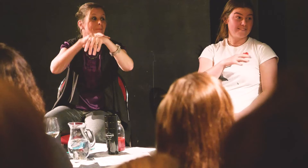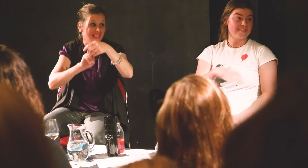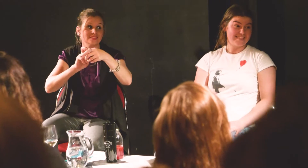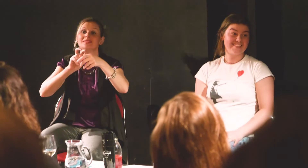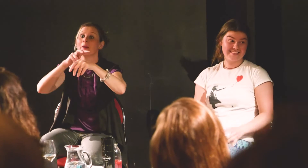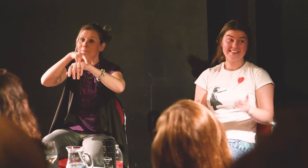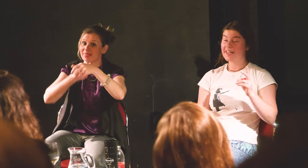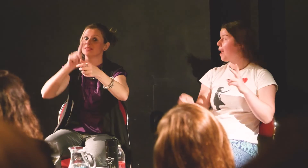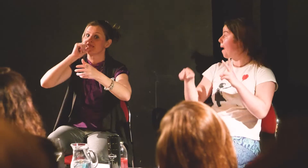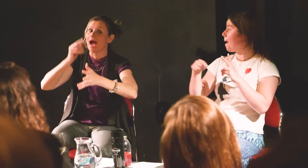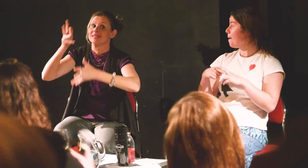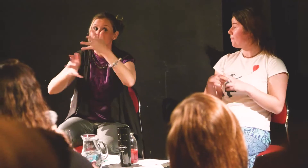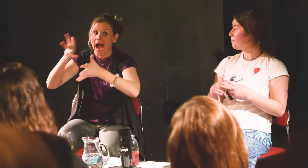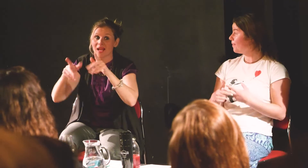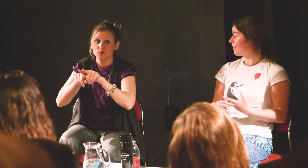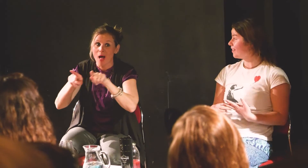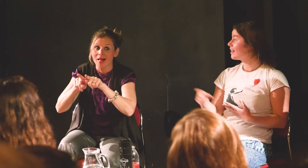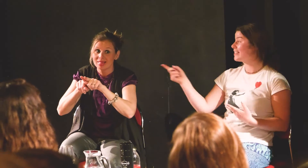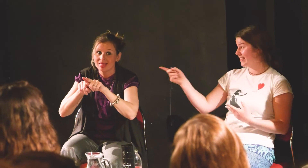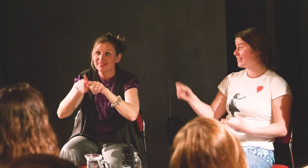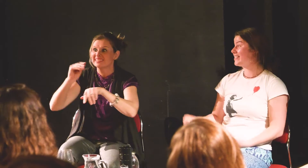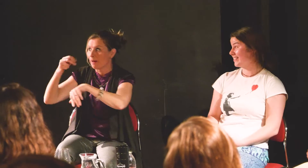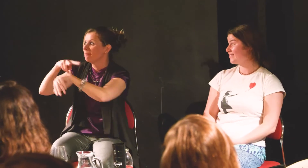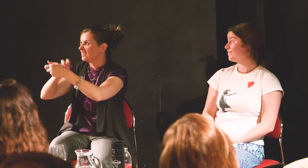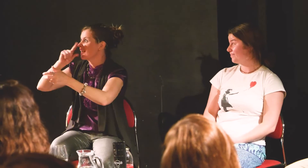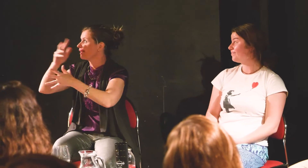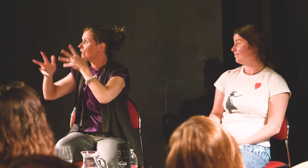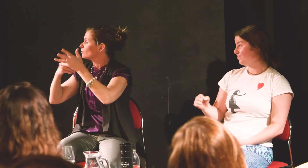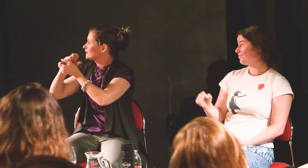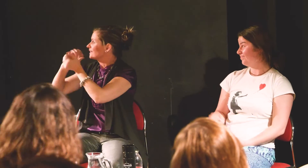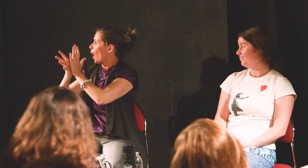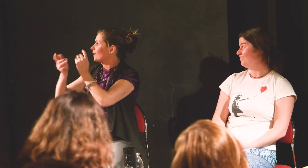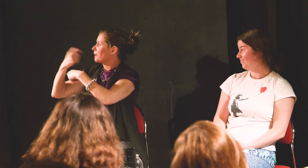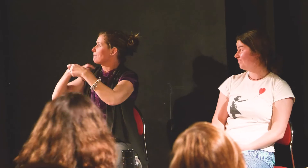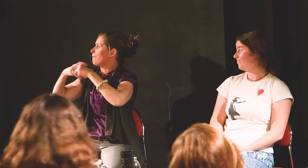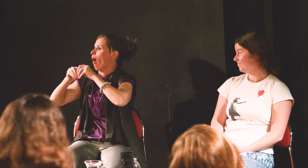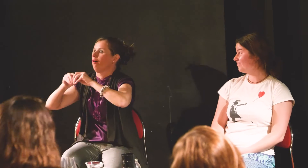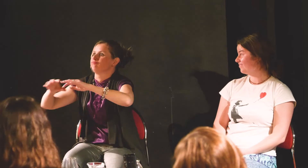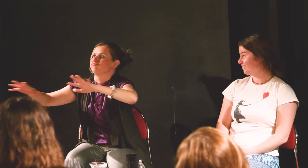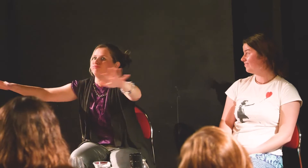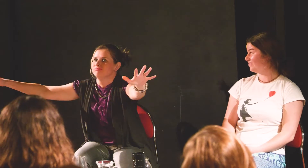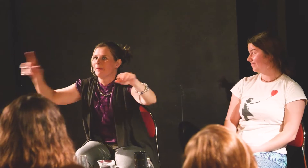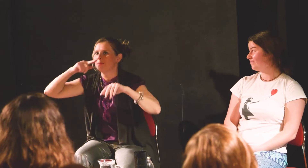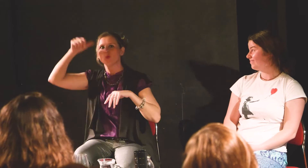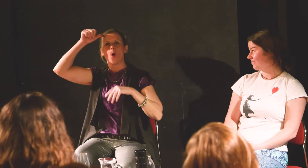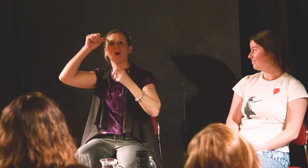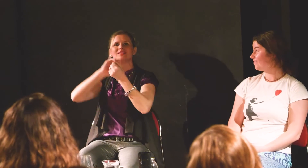interpreter. And that's right. The dilemma these days, though, is that some of the police can actually